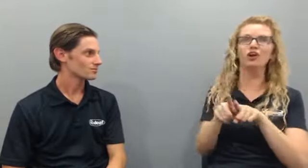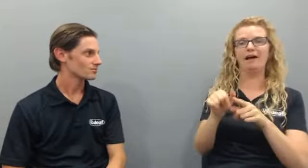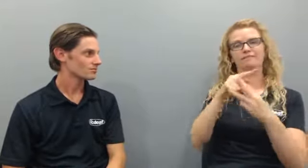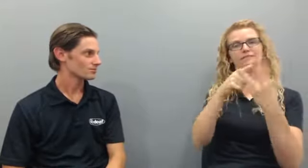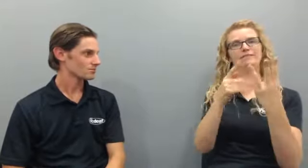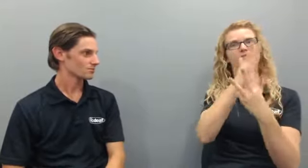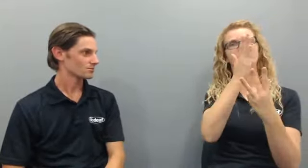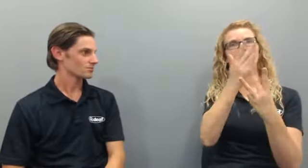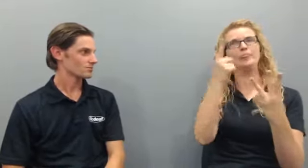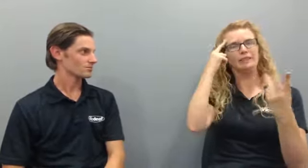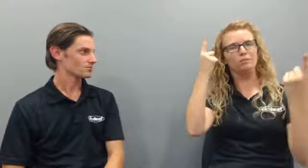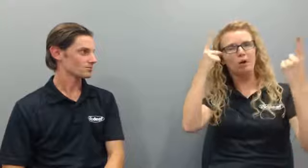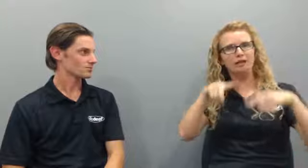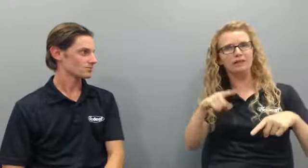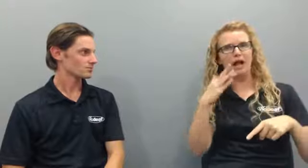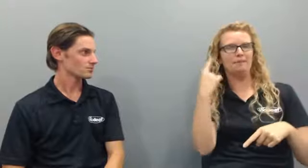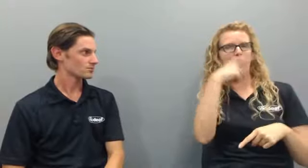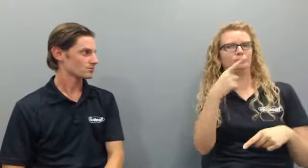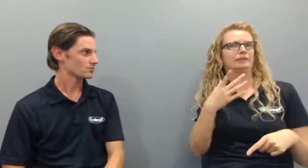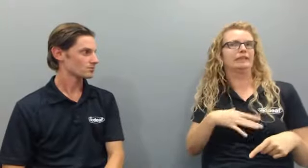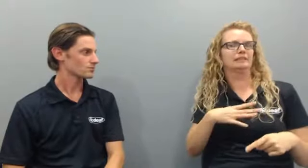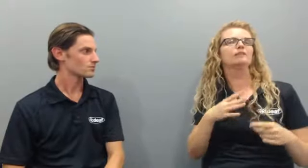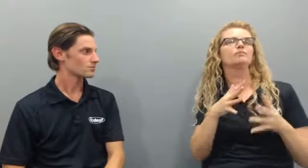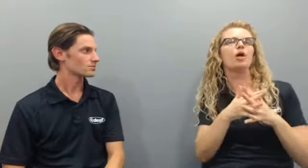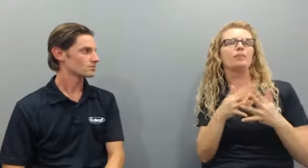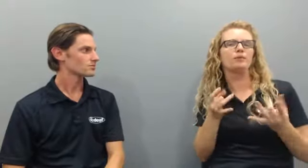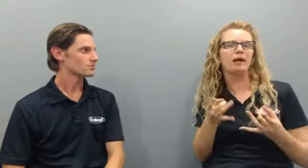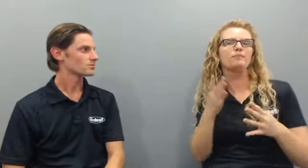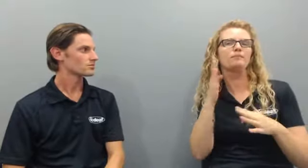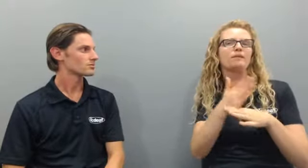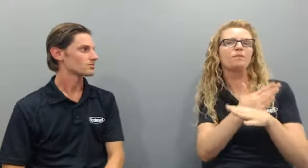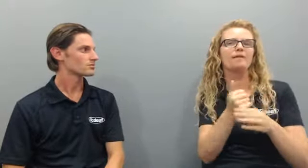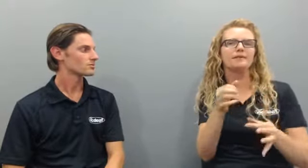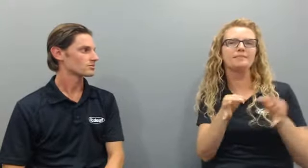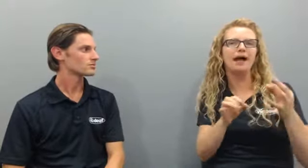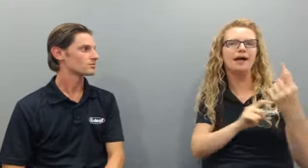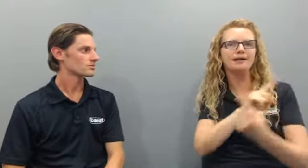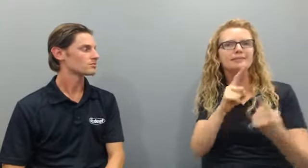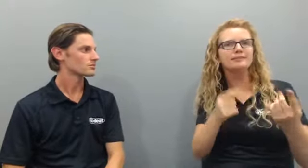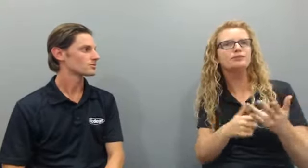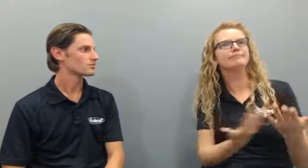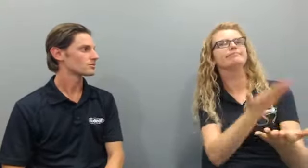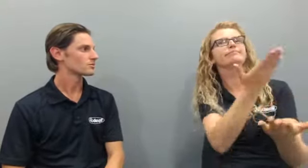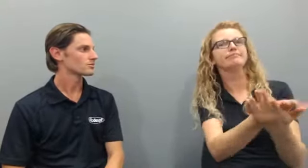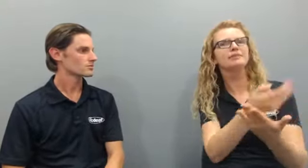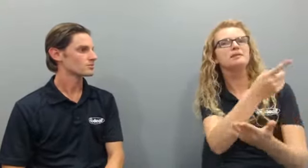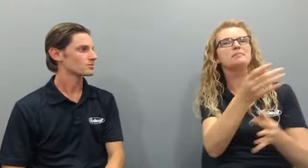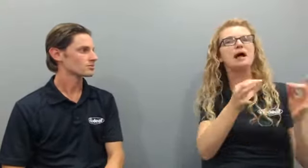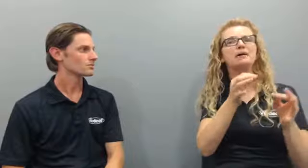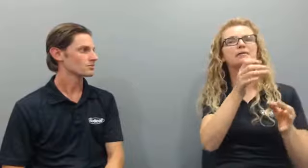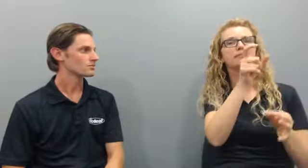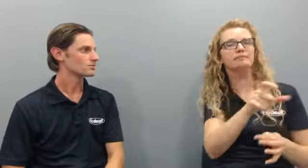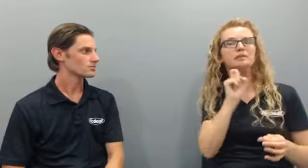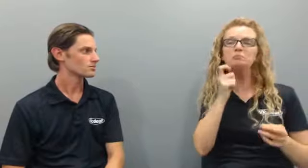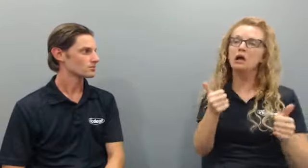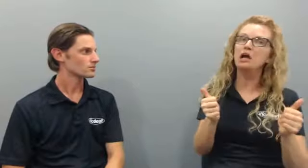want to learn some more new skills. So add all of those hours up and ensure you are very well prepared before you meet with